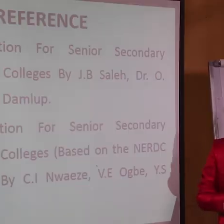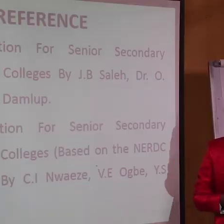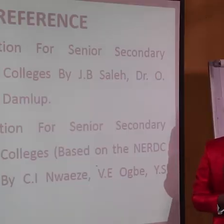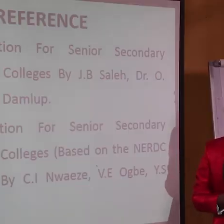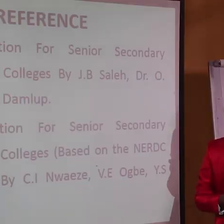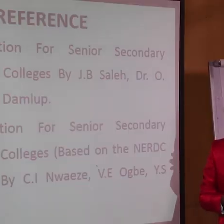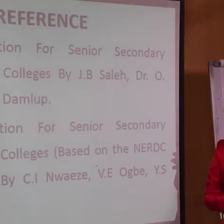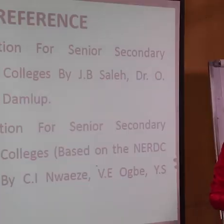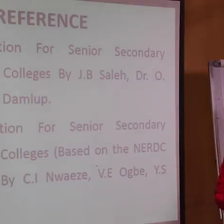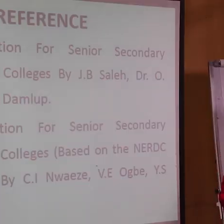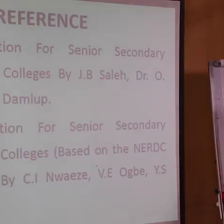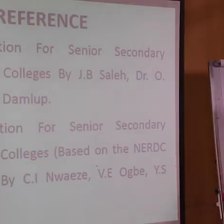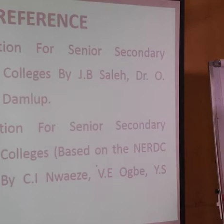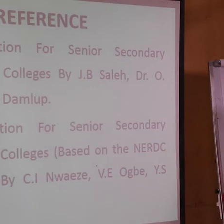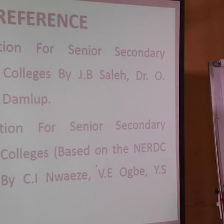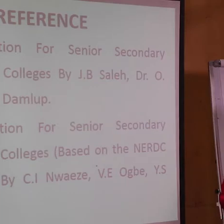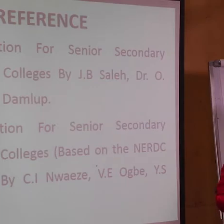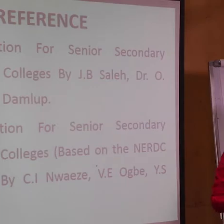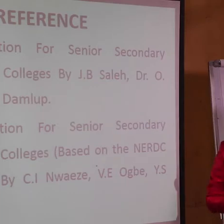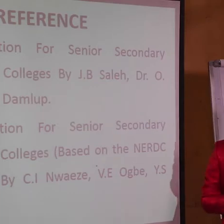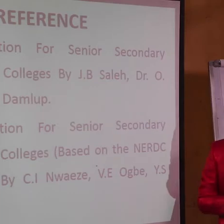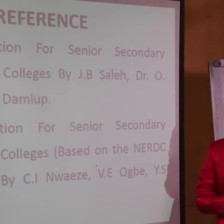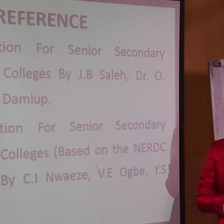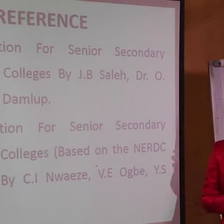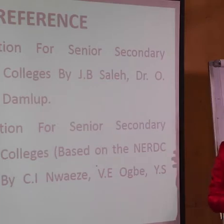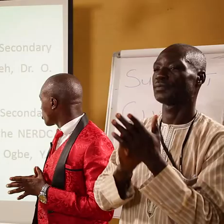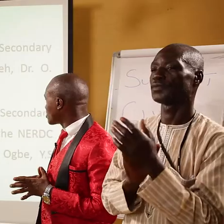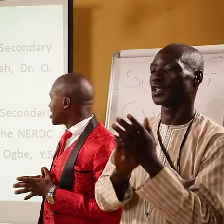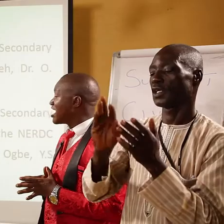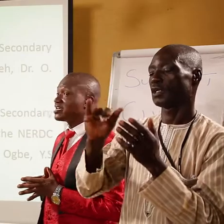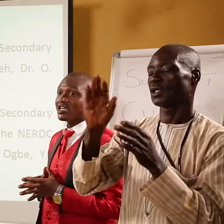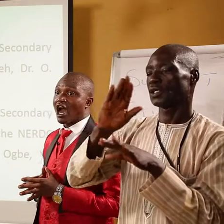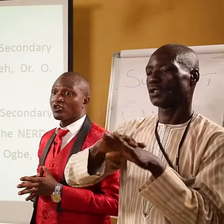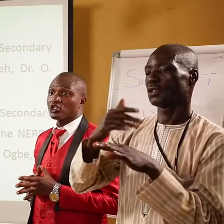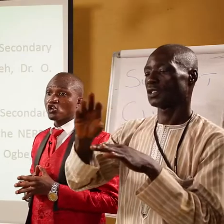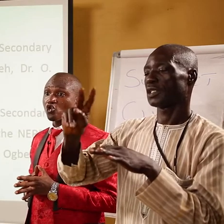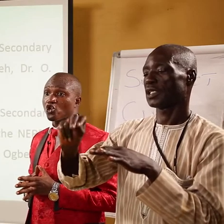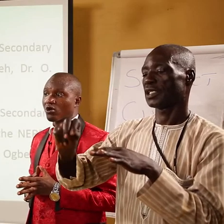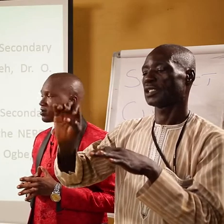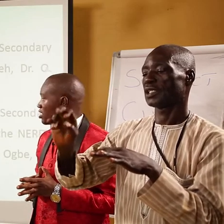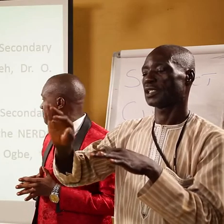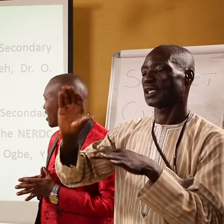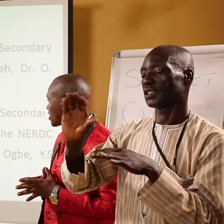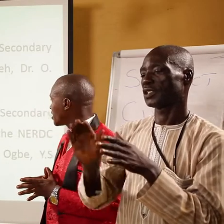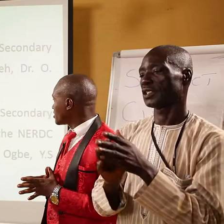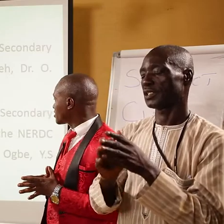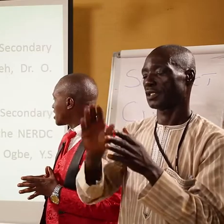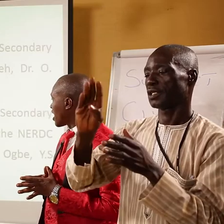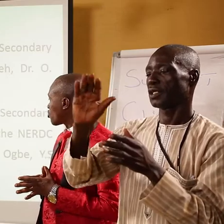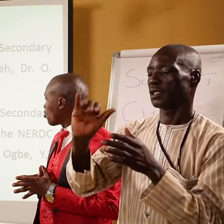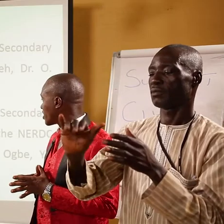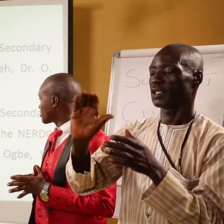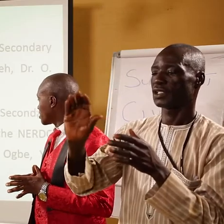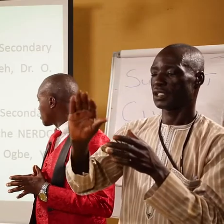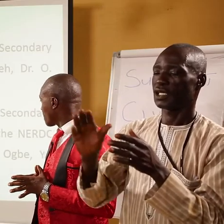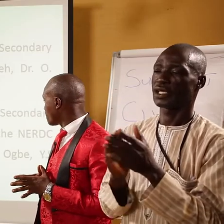2, Civic Education for Senior Secondary Schools and Colleges based on the NERDC curriculum by